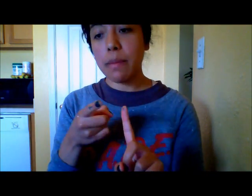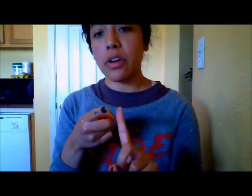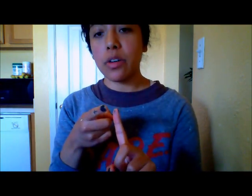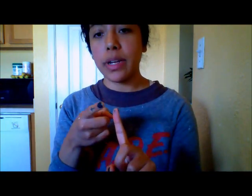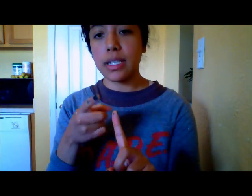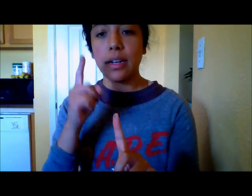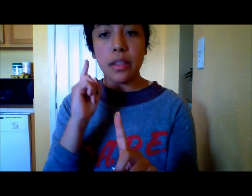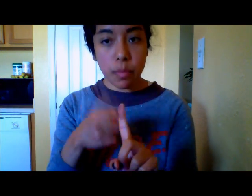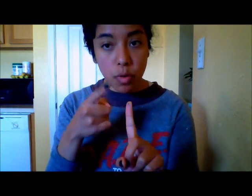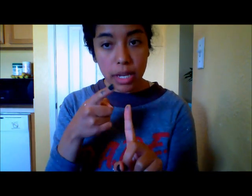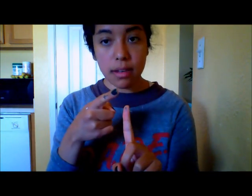Primary reason, the point.